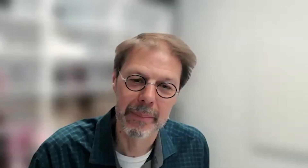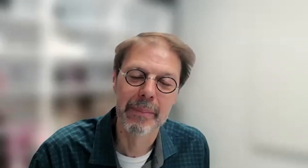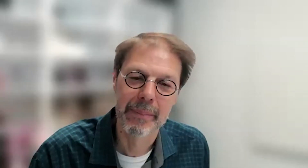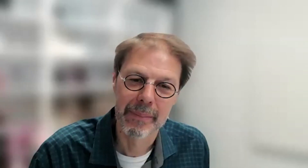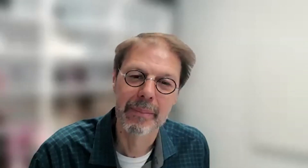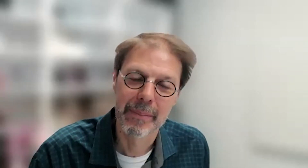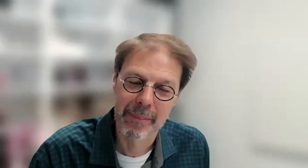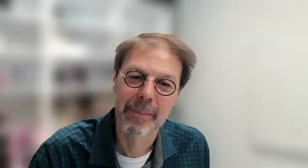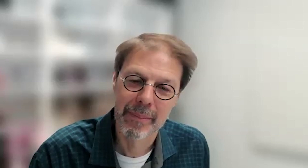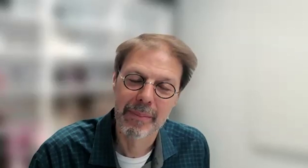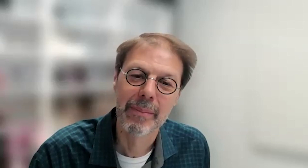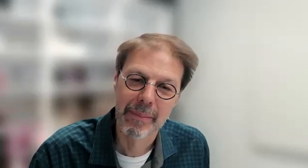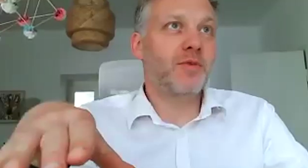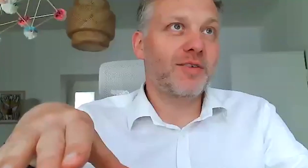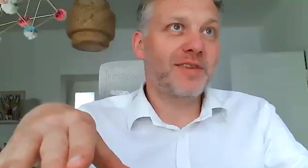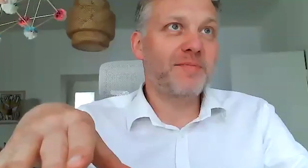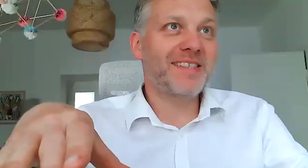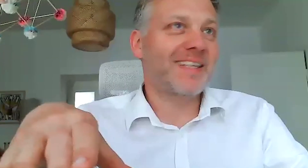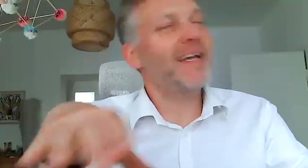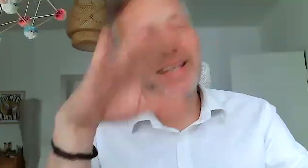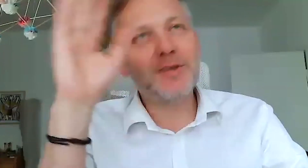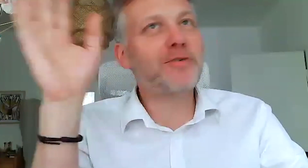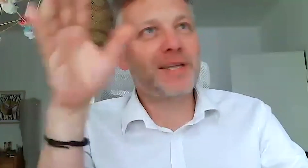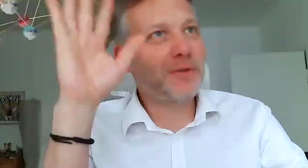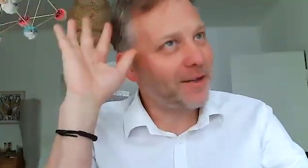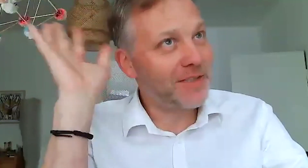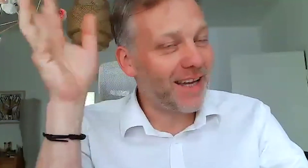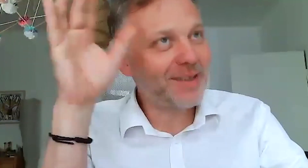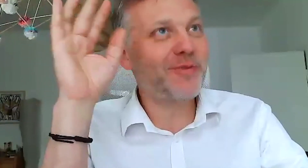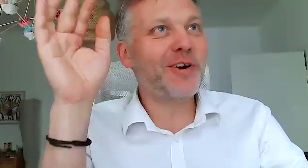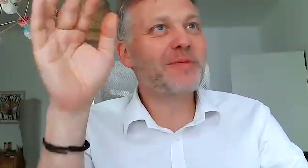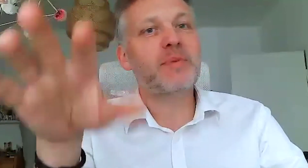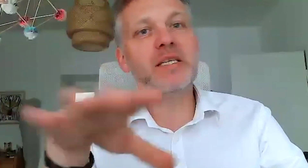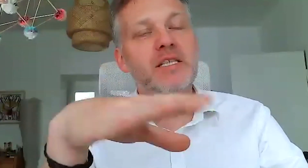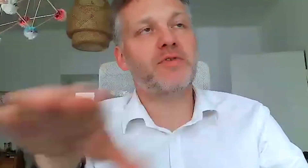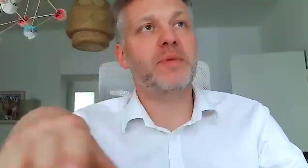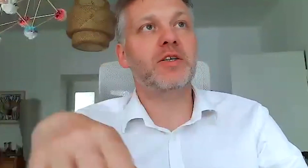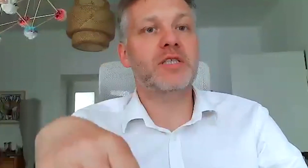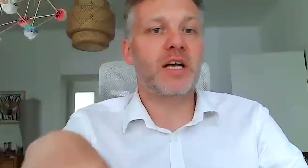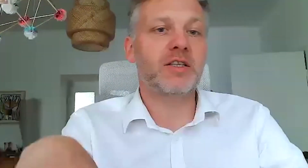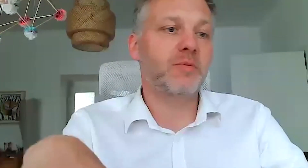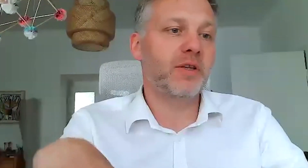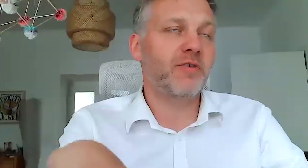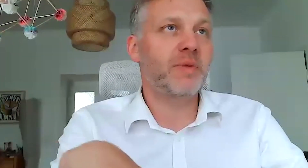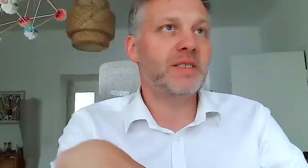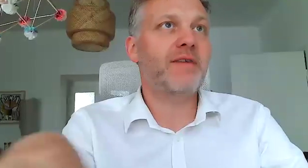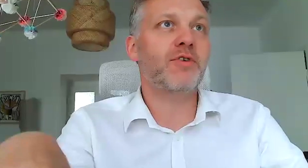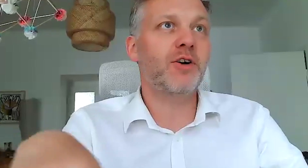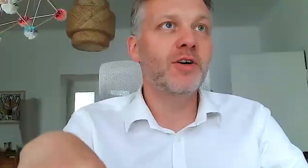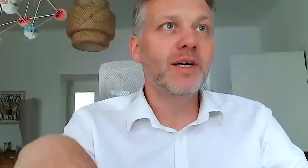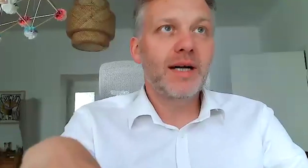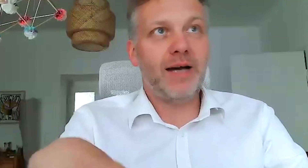model for participation. I would like to see more of them, basically. And then, of course, I would like to see other forms, but this is for me a good starting point. There have